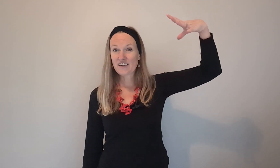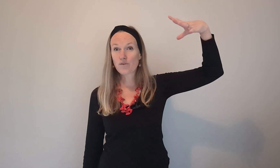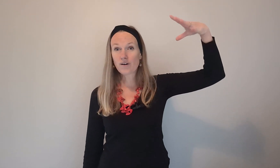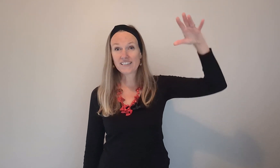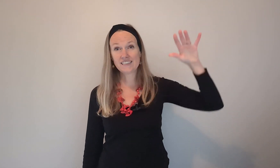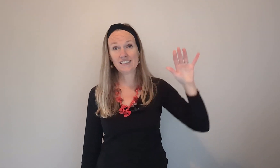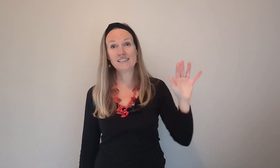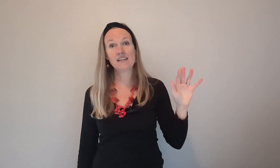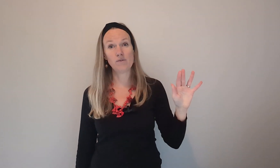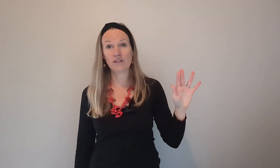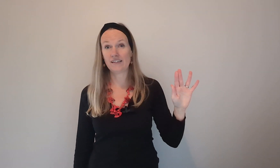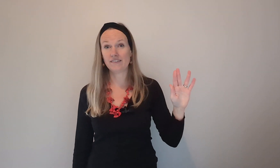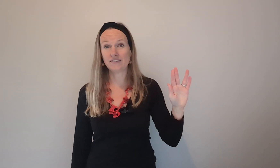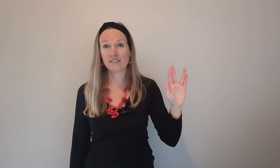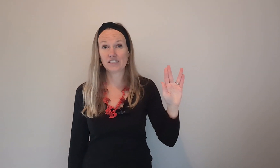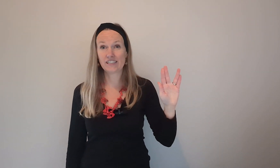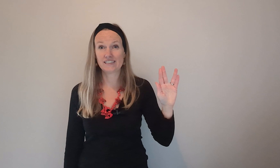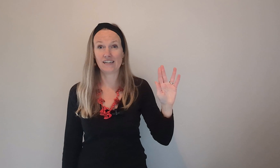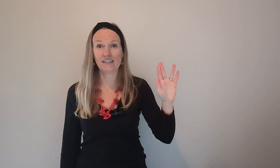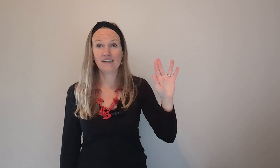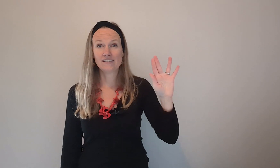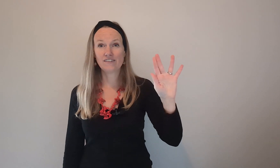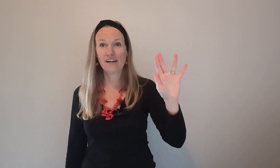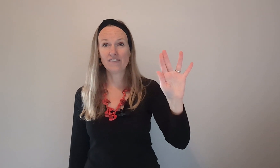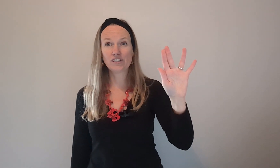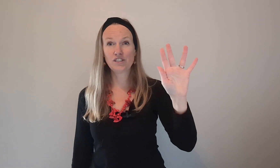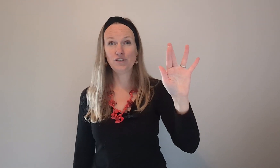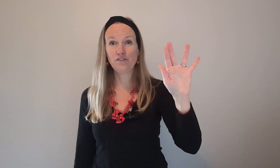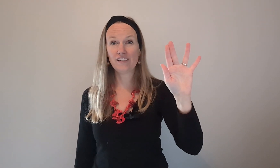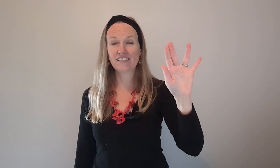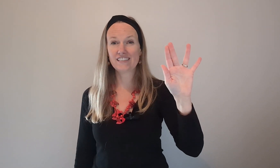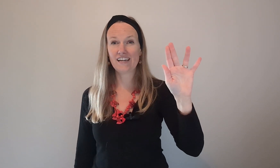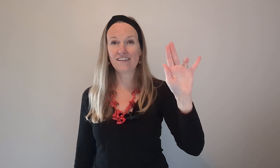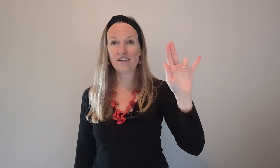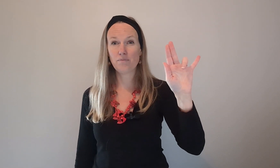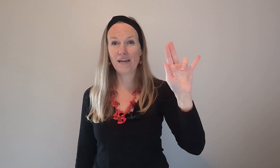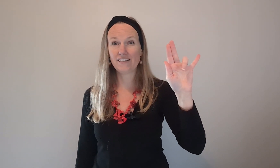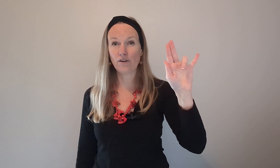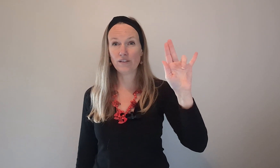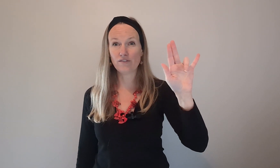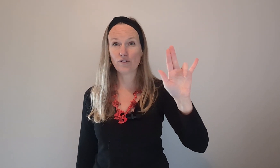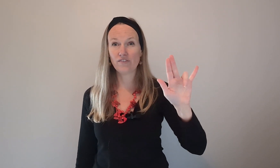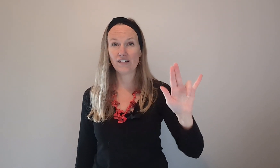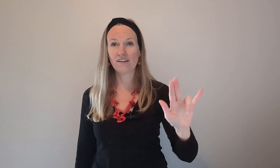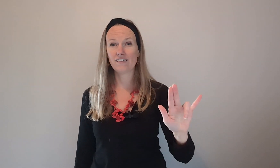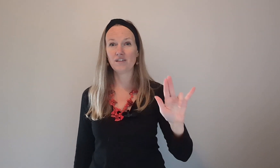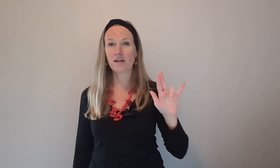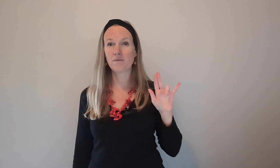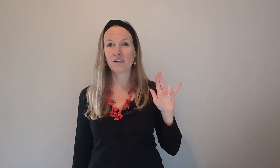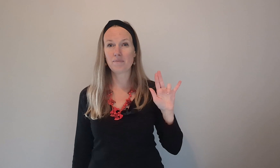then righteousness, I won't lie to you, this one's a tricky sign. So you have your two fingers together, you bend only your fourth finger, and then you kind of bring it